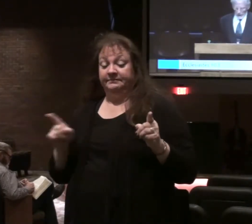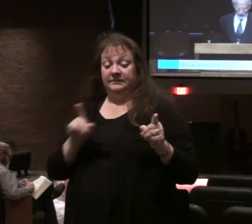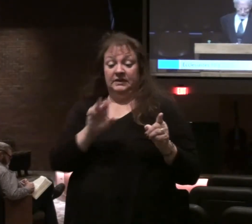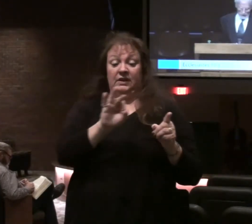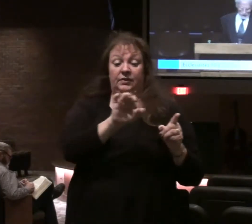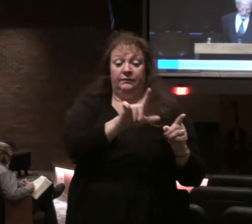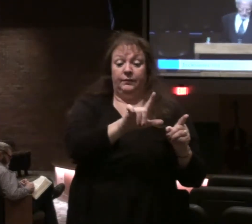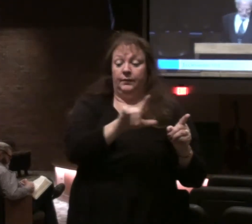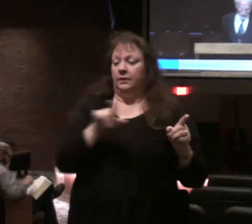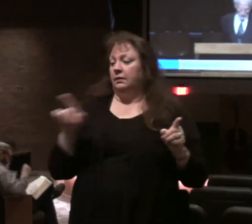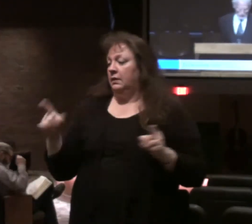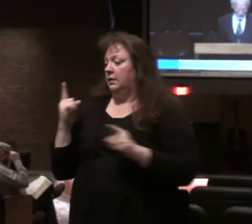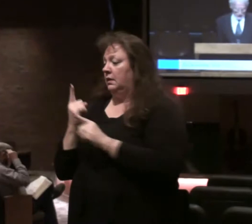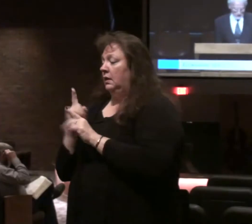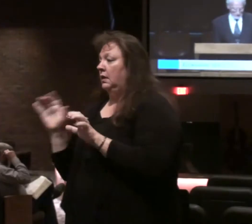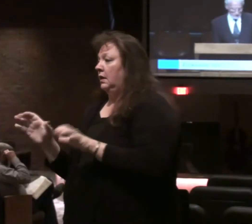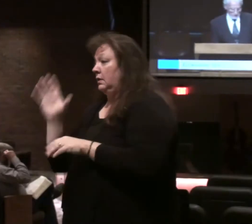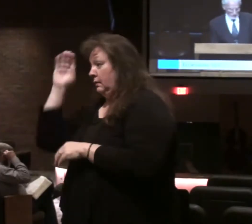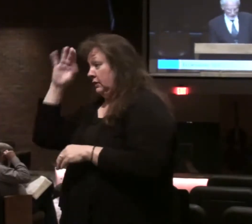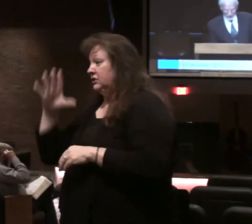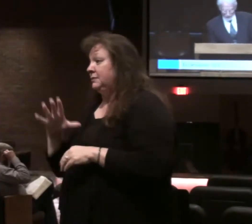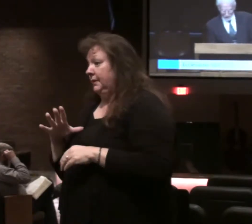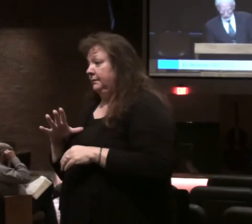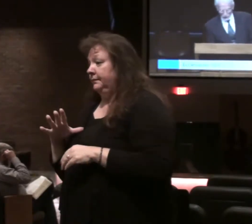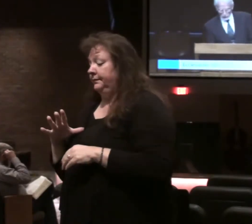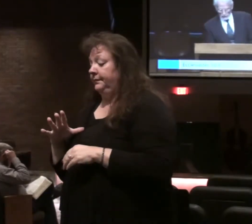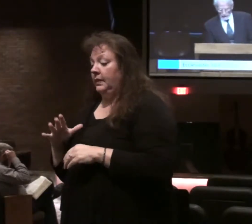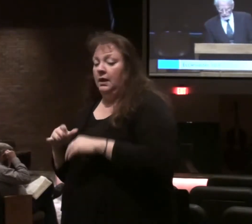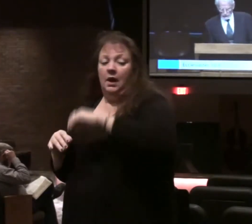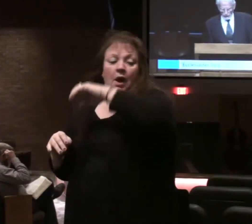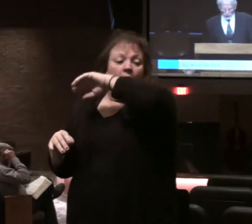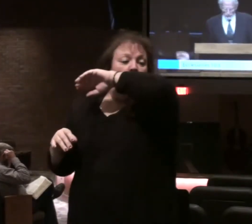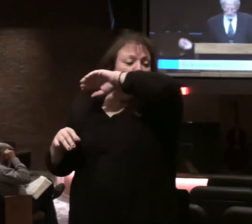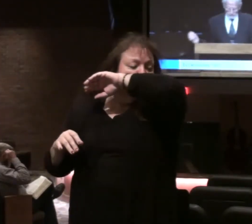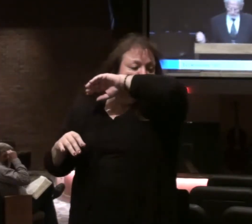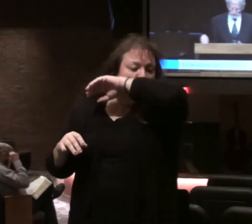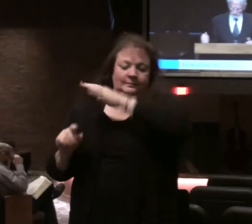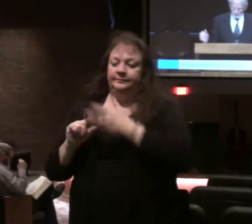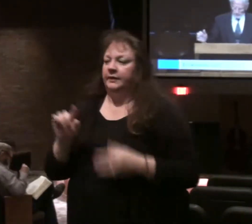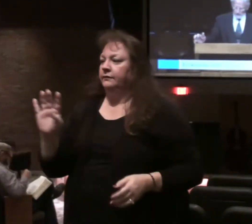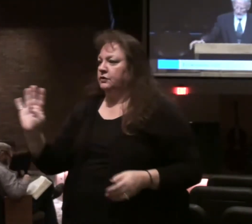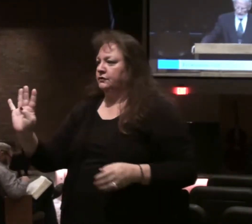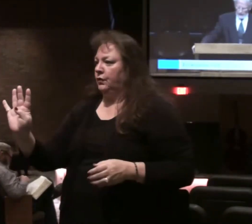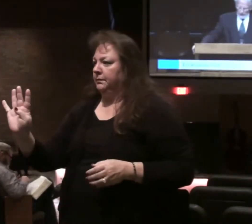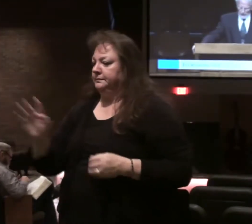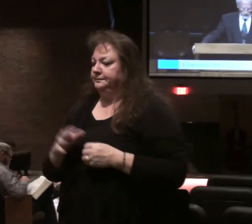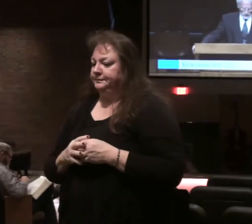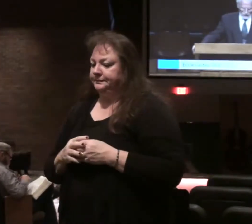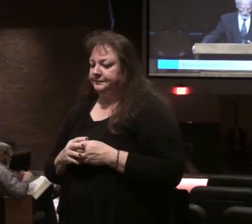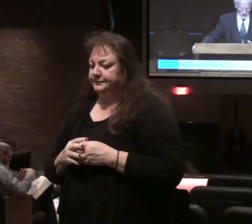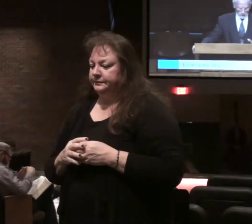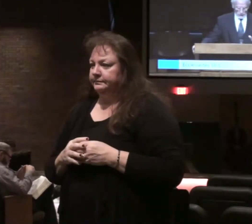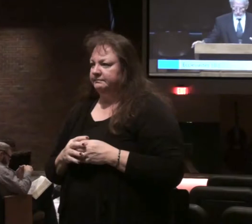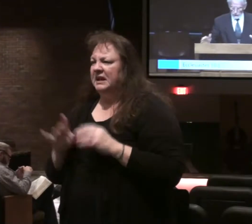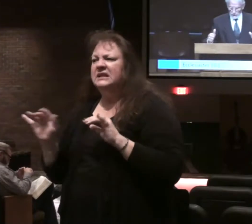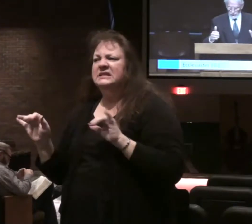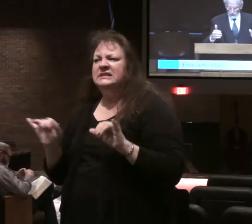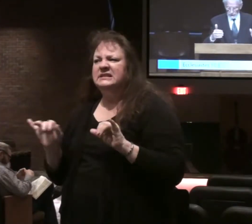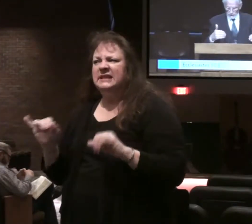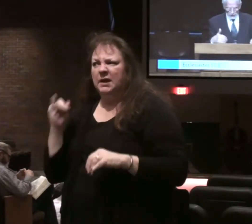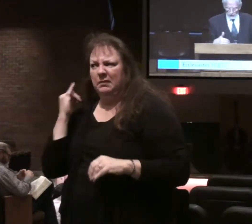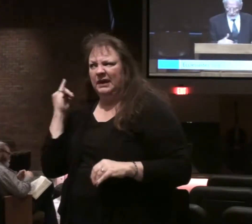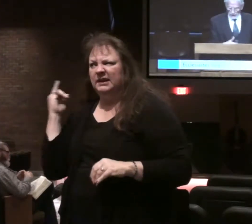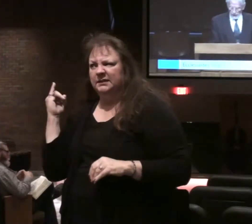fool and the righteous man. So verse 4. And this is similar. What he's going